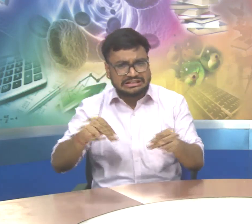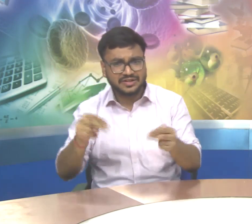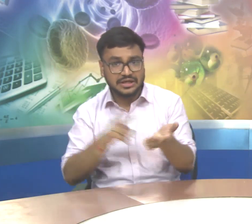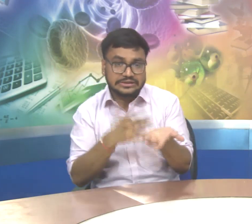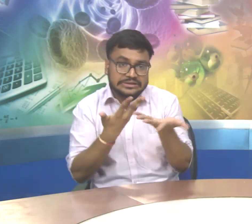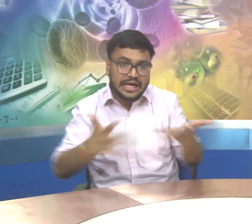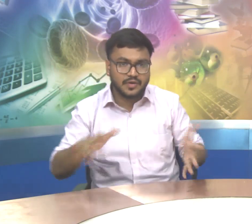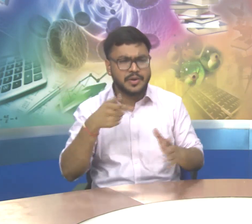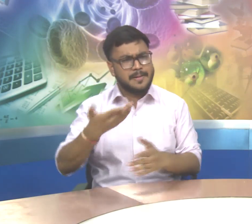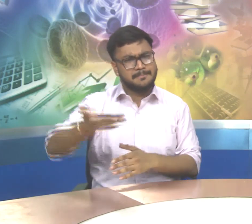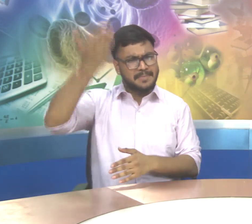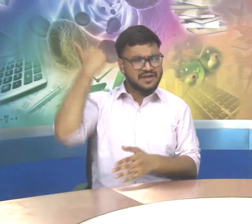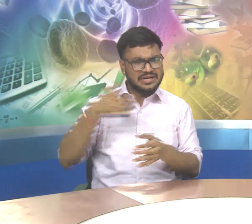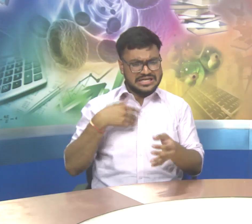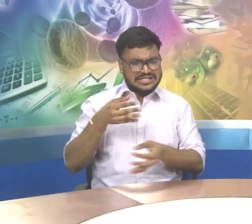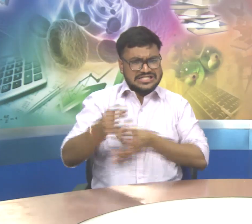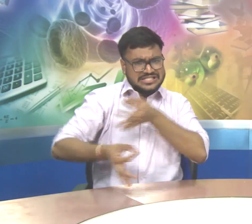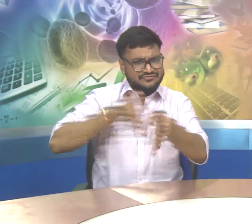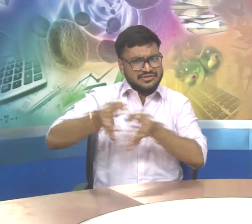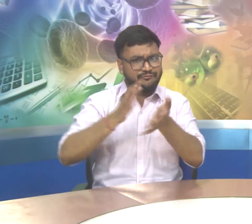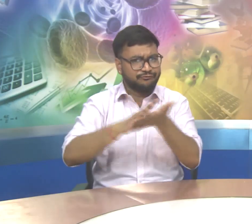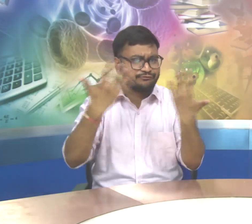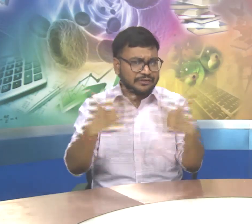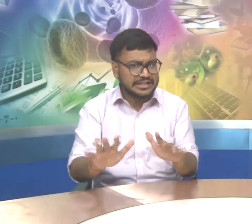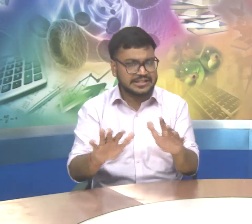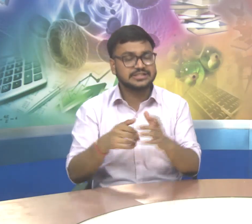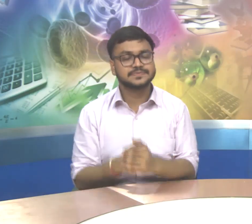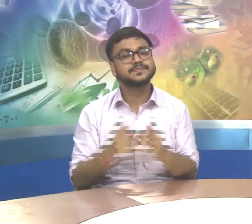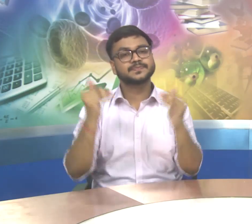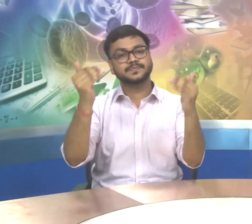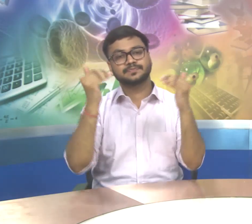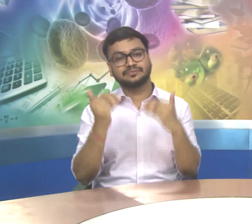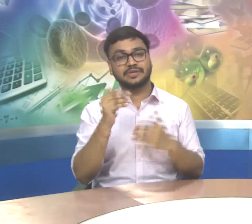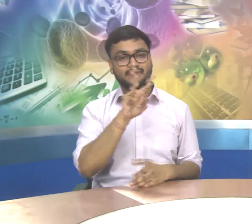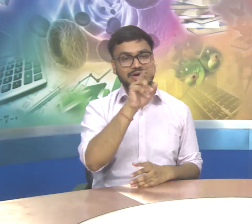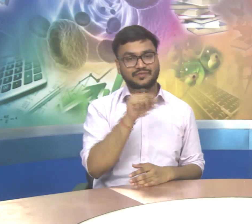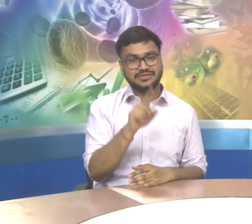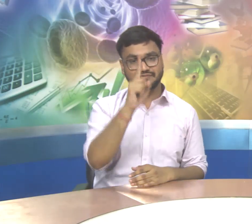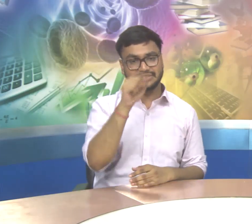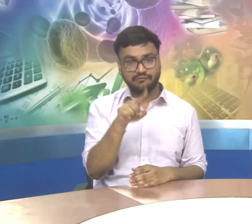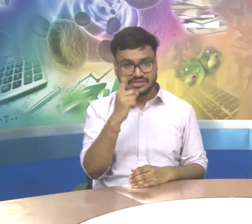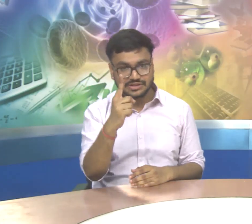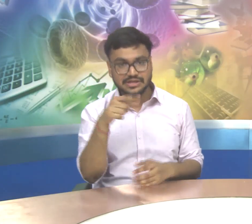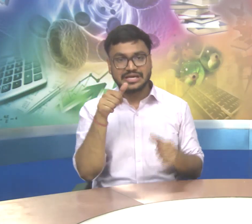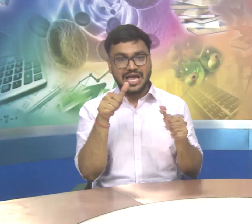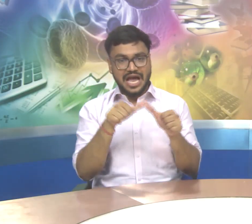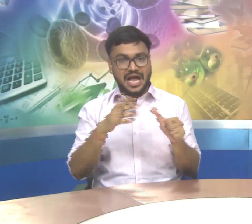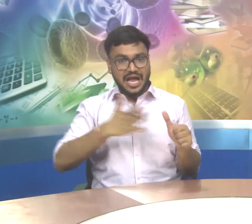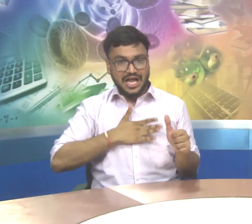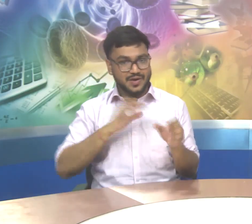in which basically we learn about that natural resources are things we get from nature for